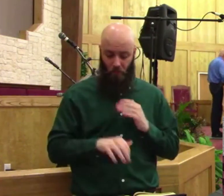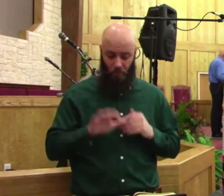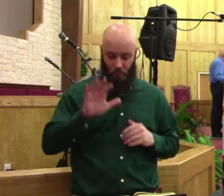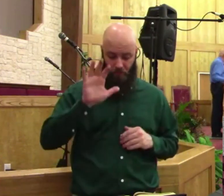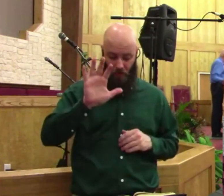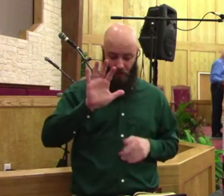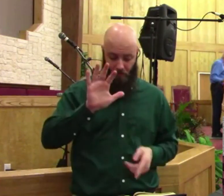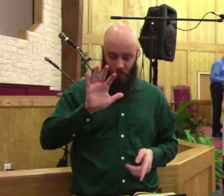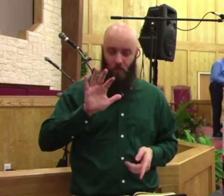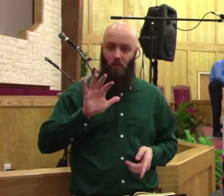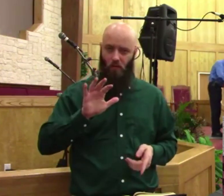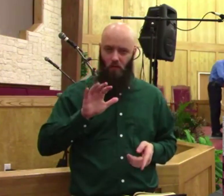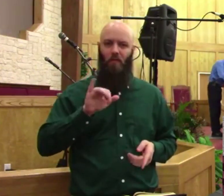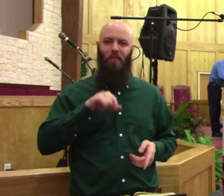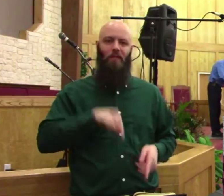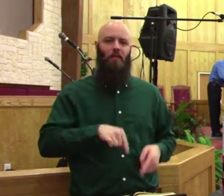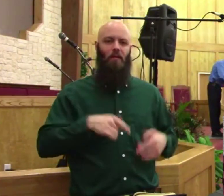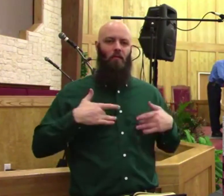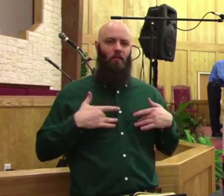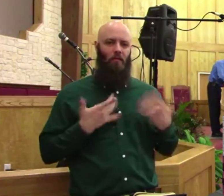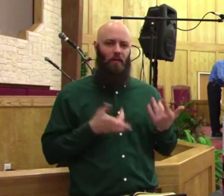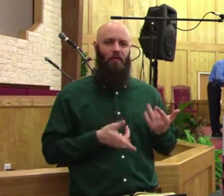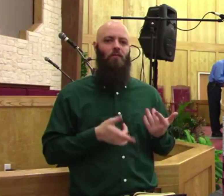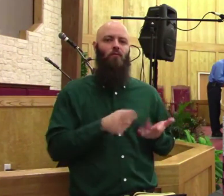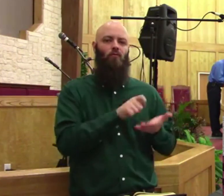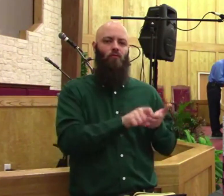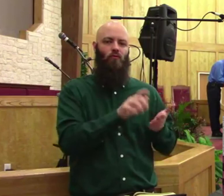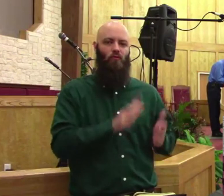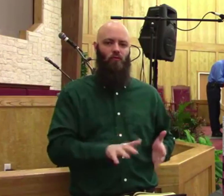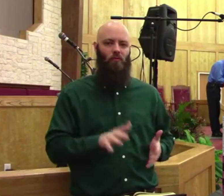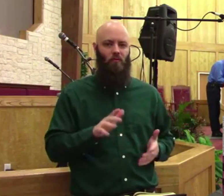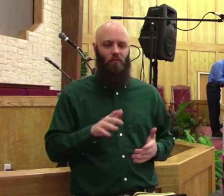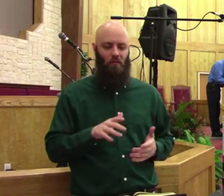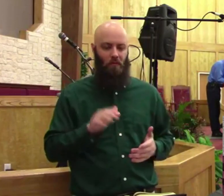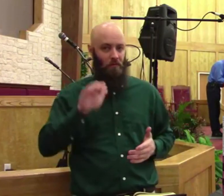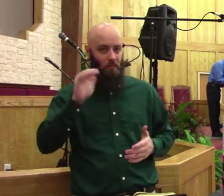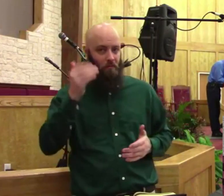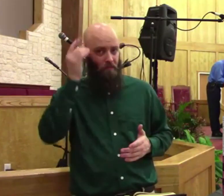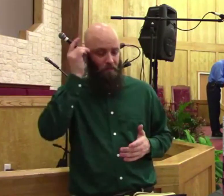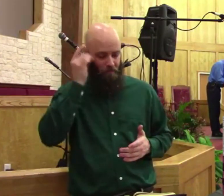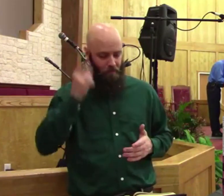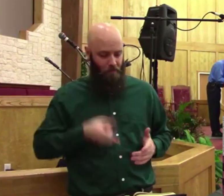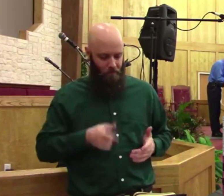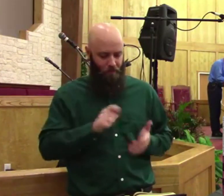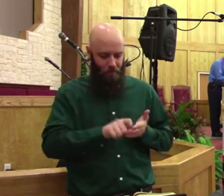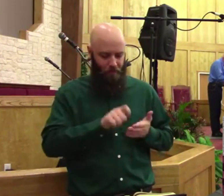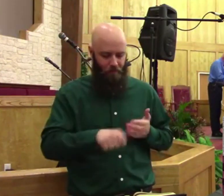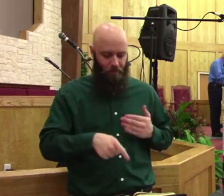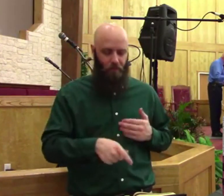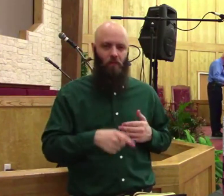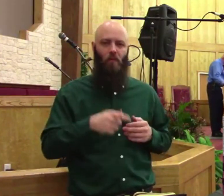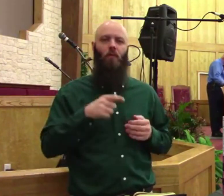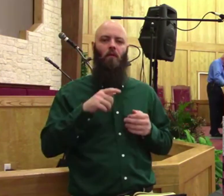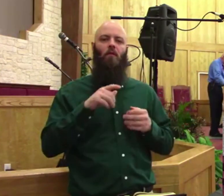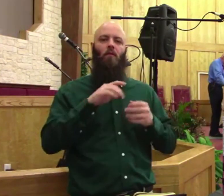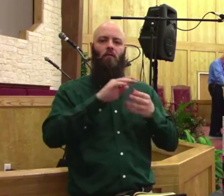event recorded by the author, apparently Daniel, pointing out this ongoing conflict